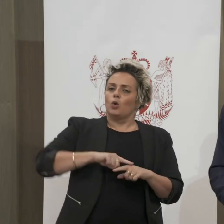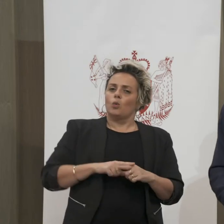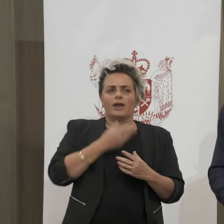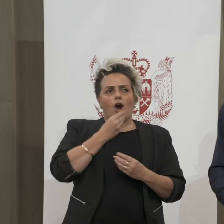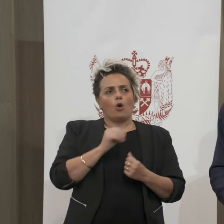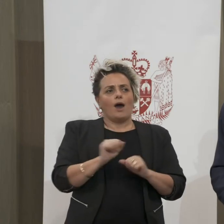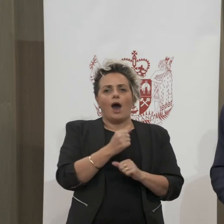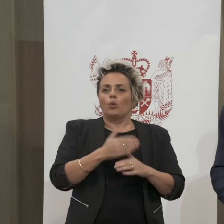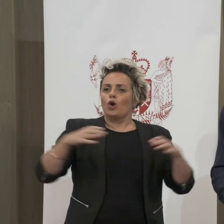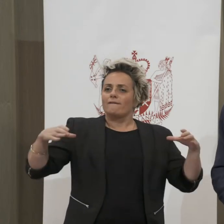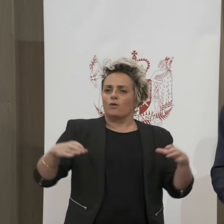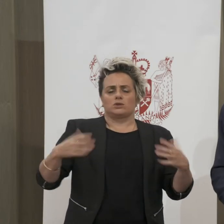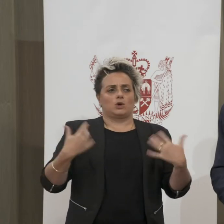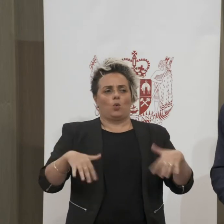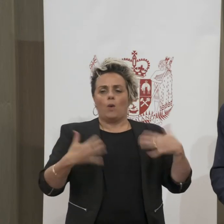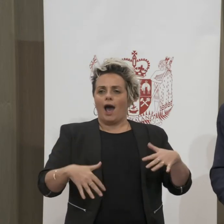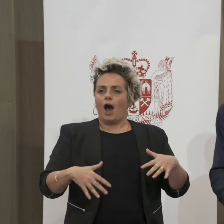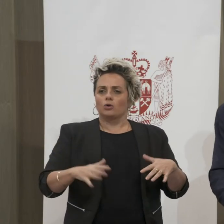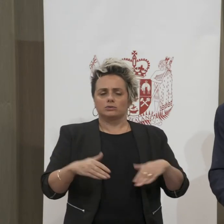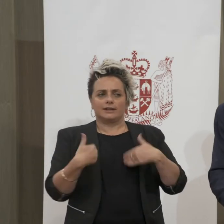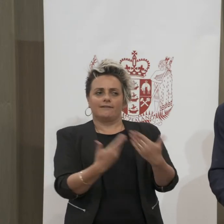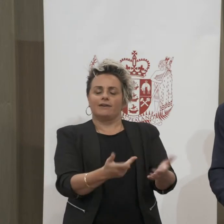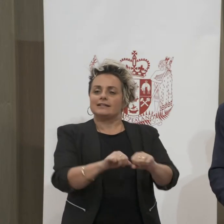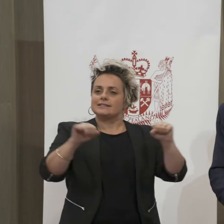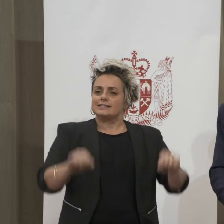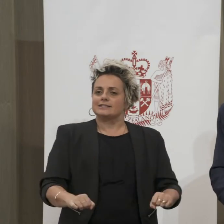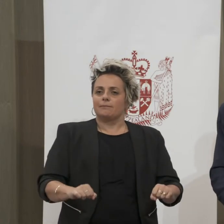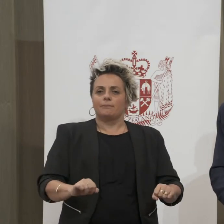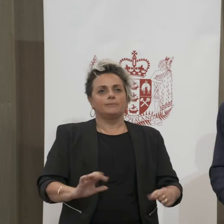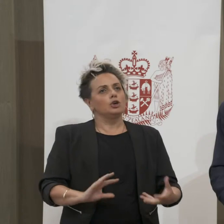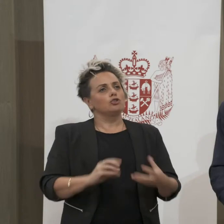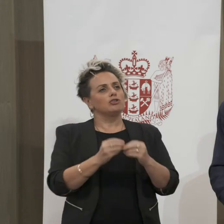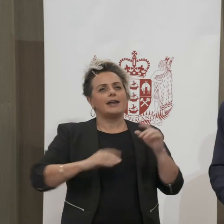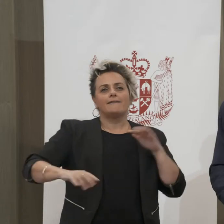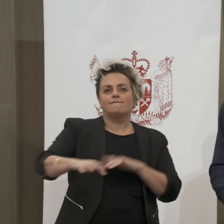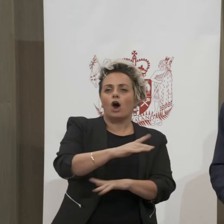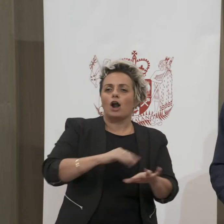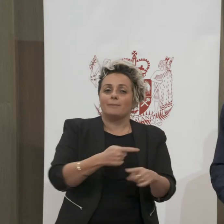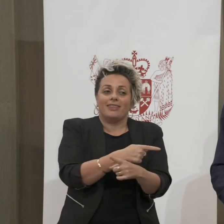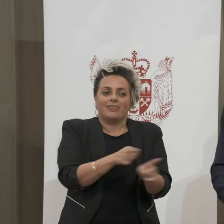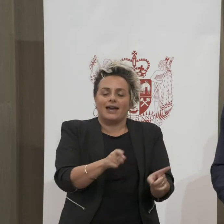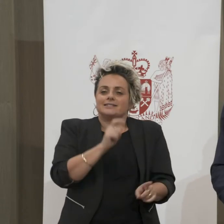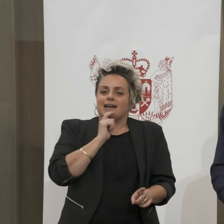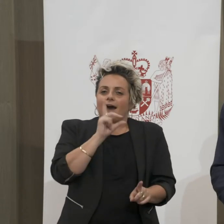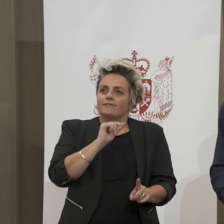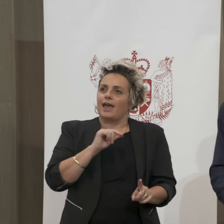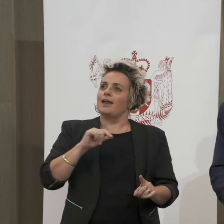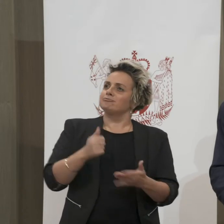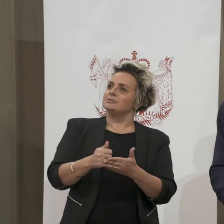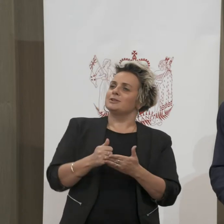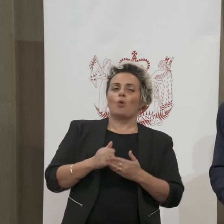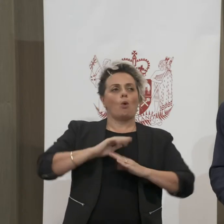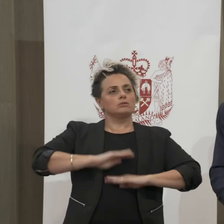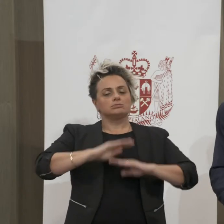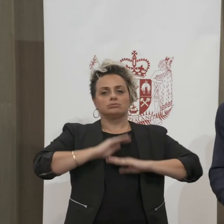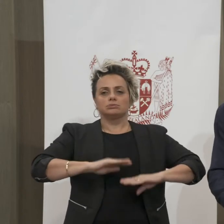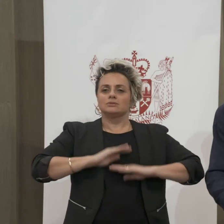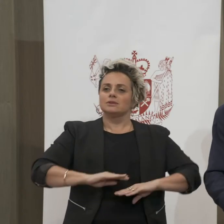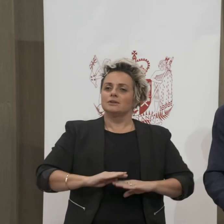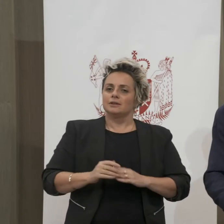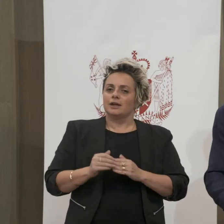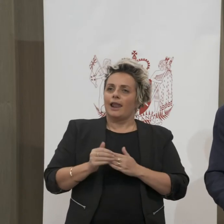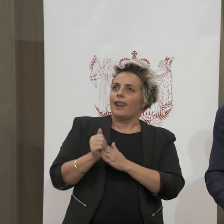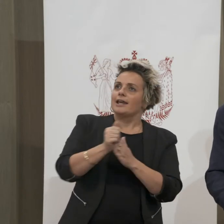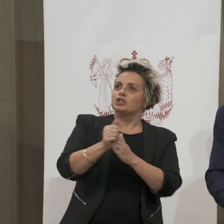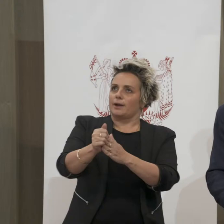health workforce to have a system that creates an environment in which they can feel supported and well-led